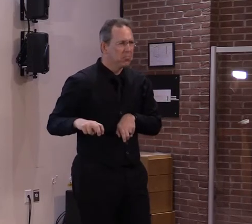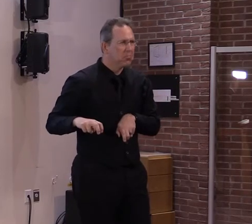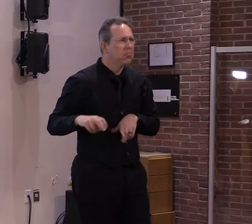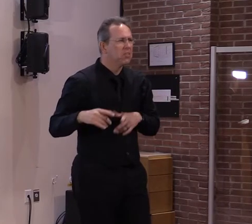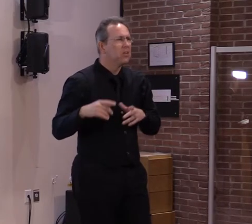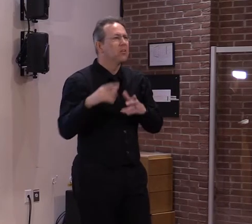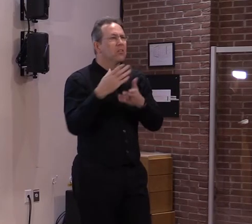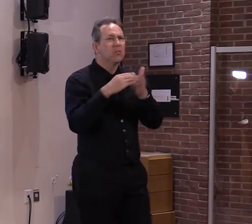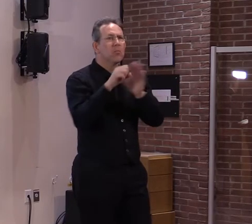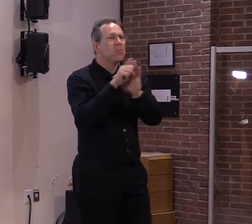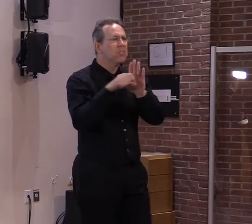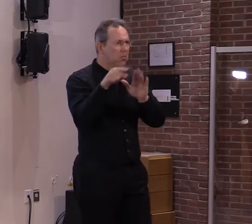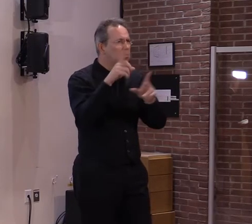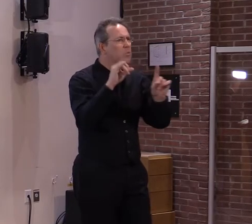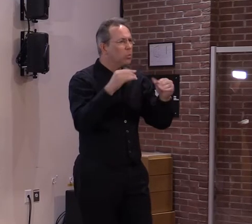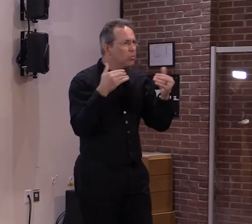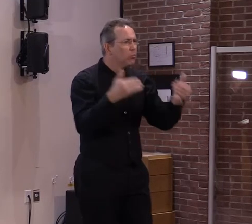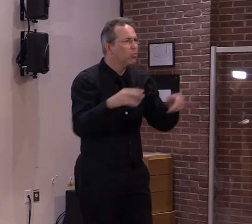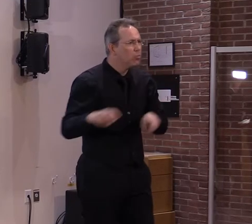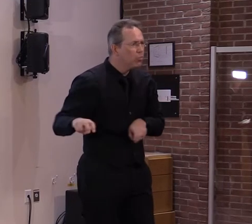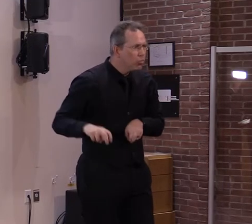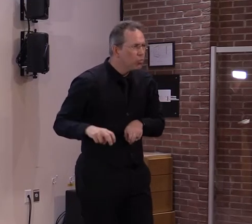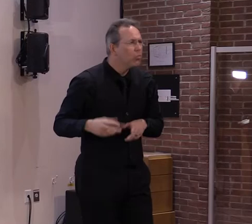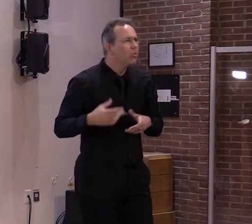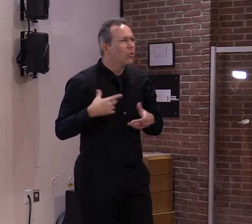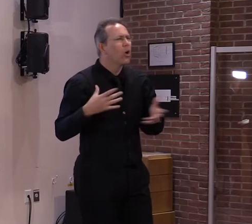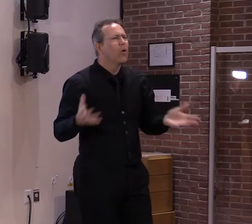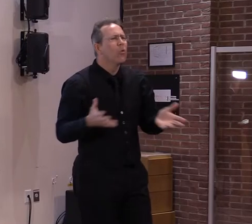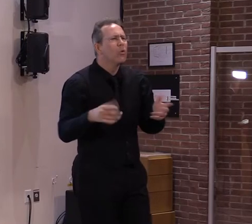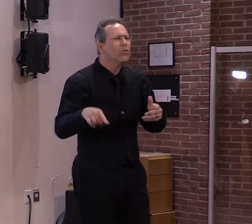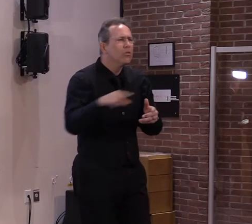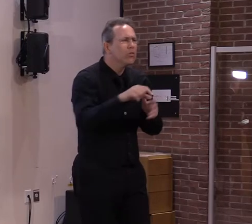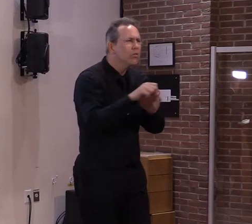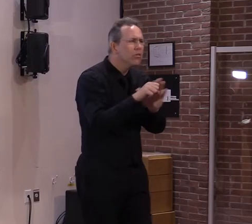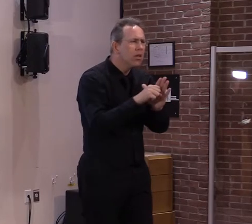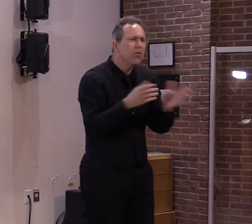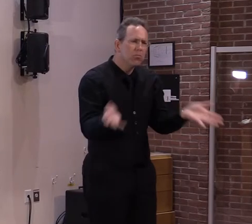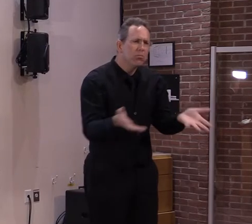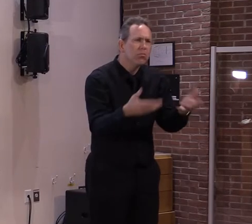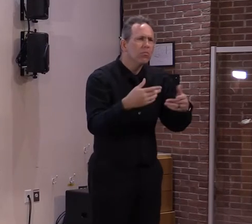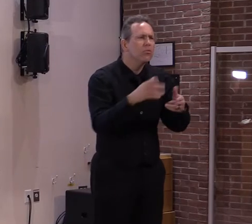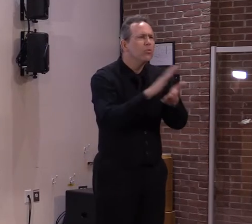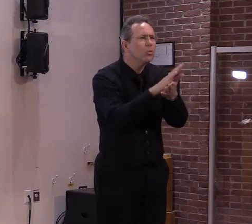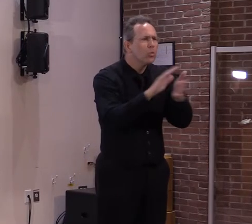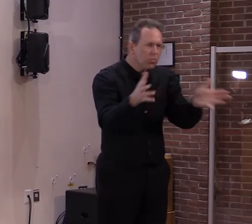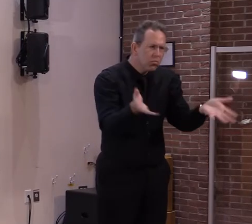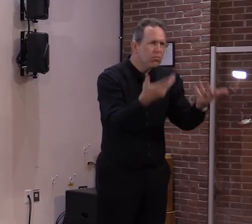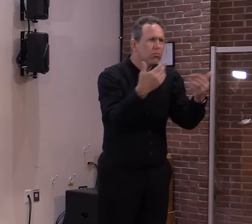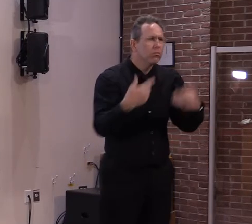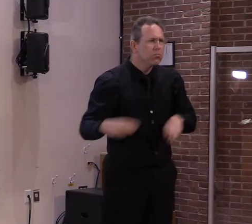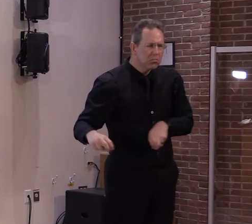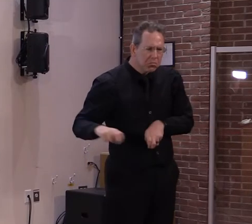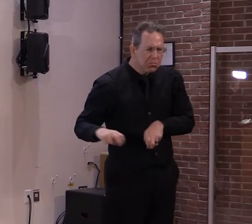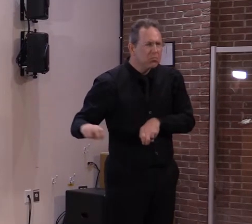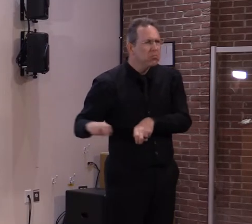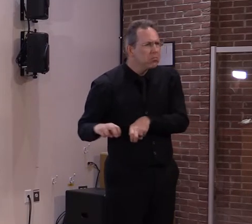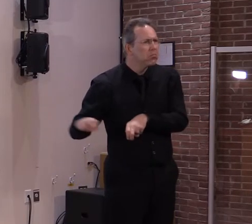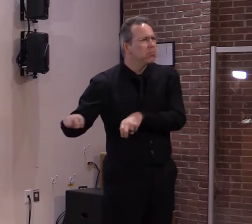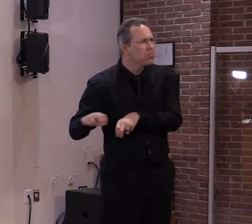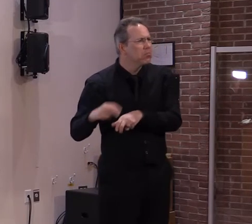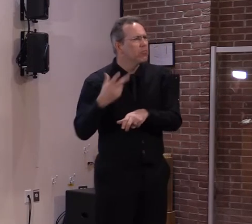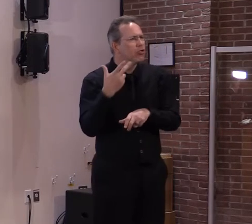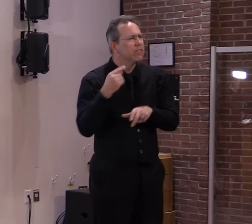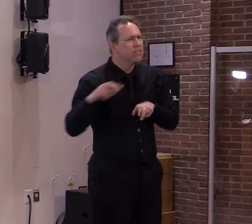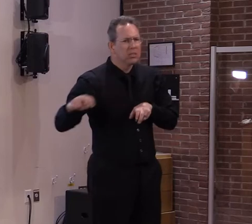districts to operationalize that and do what they can to put a priority on in person, because it is what we need to see happen relative